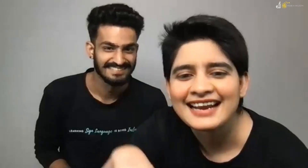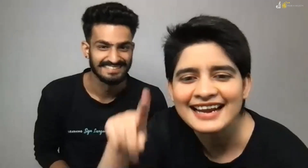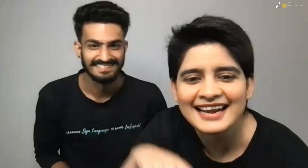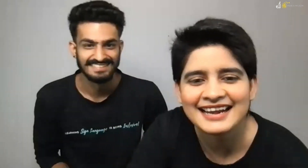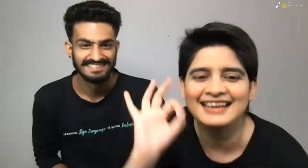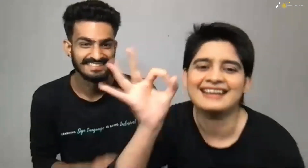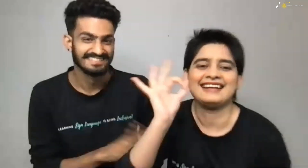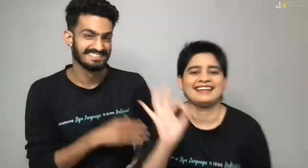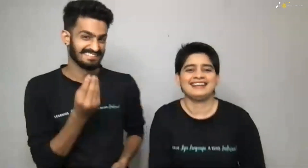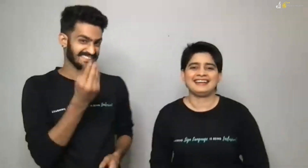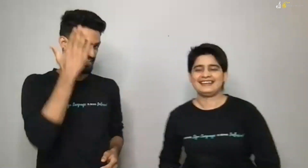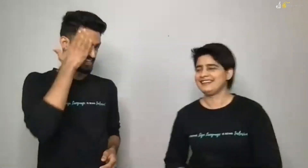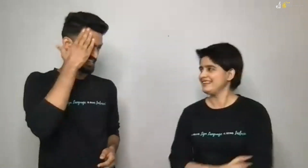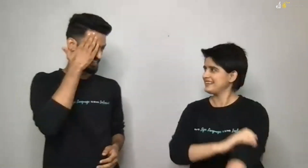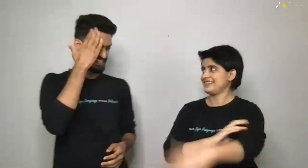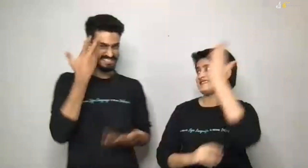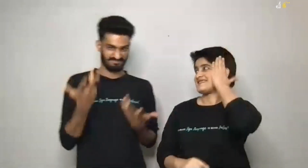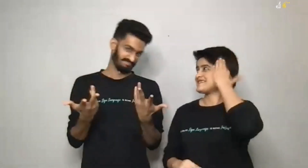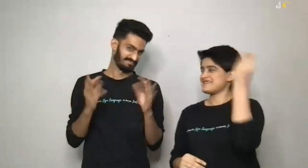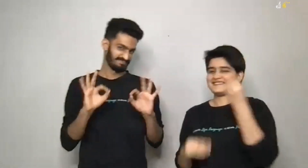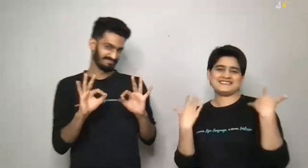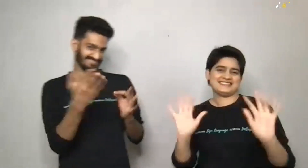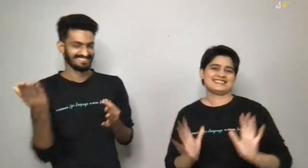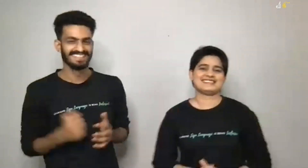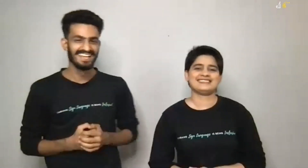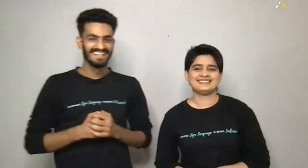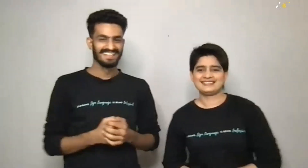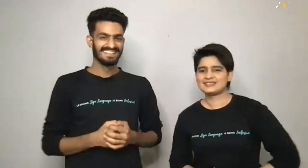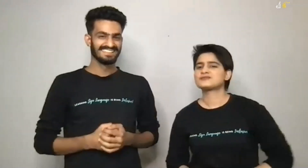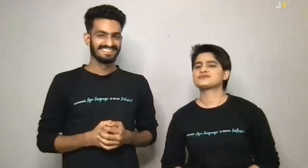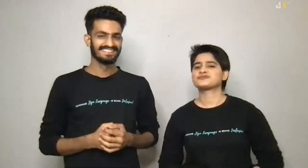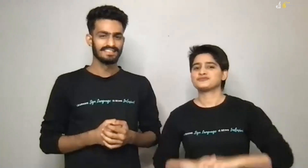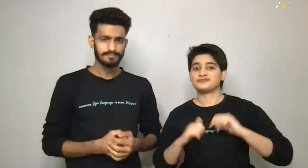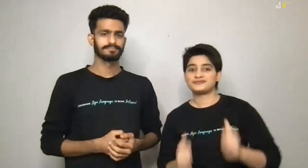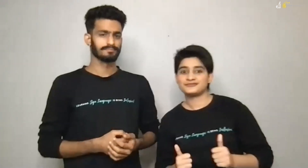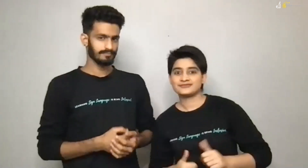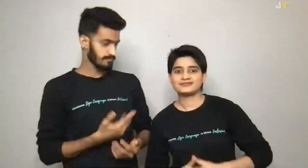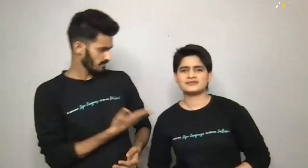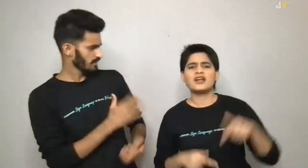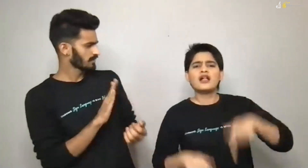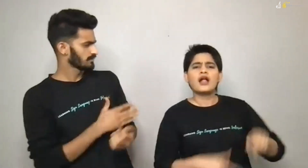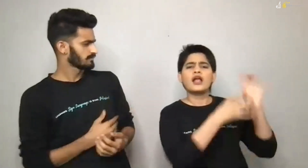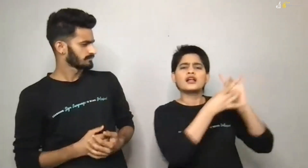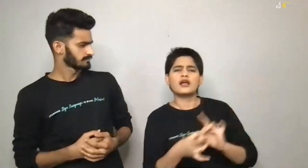Okay. Okay. Some people are already aware what we're going to do. Yeah.